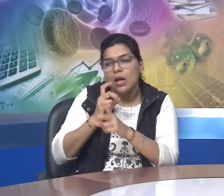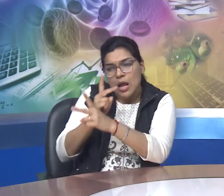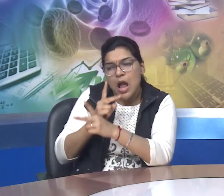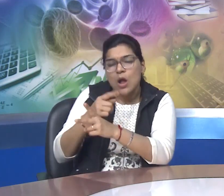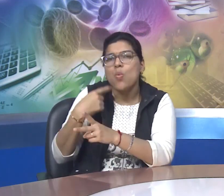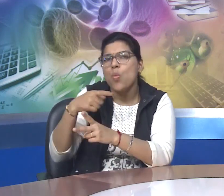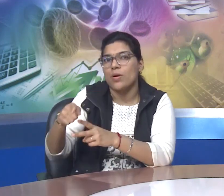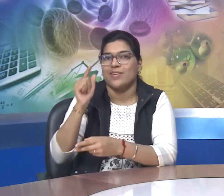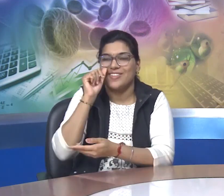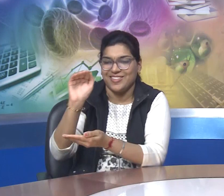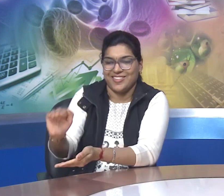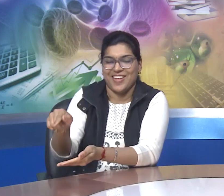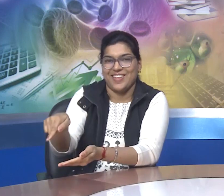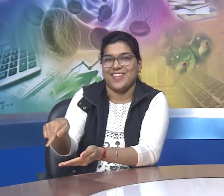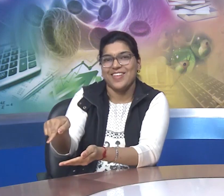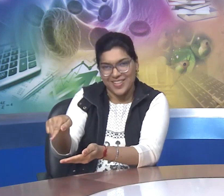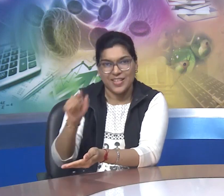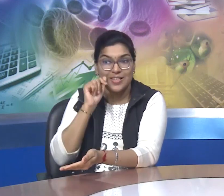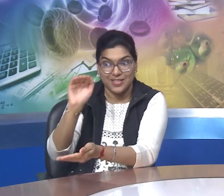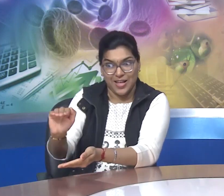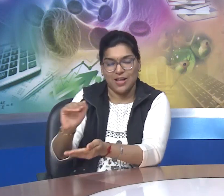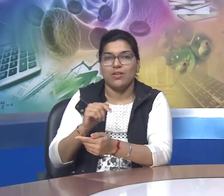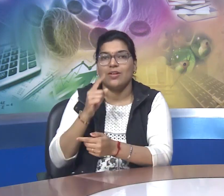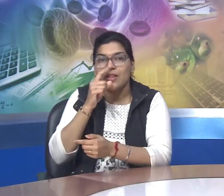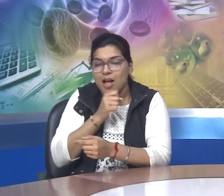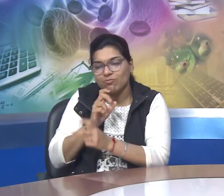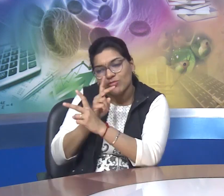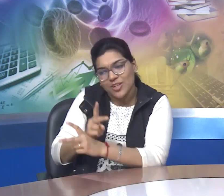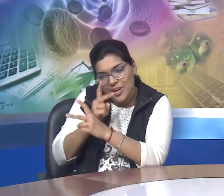In passive voice, he was